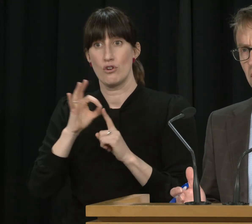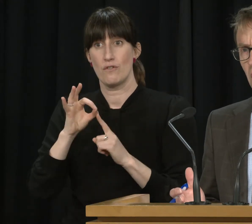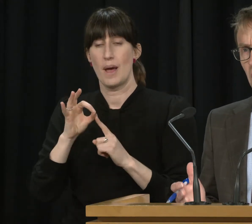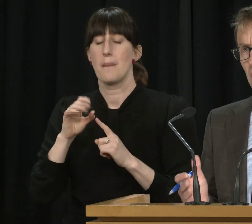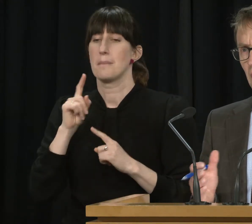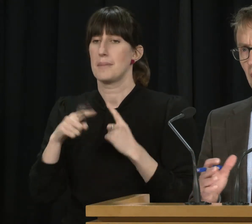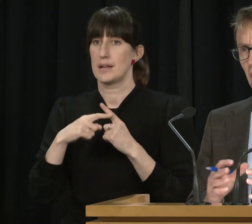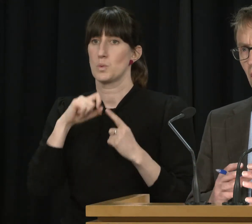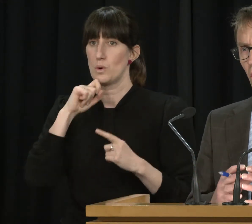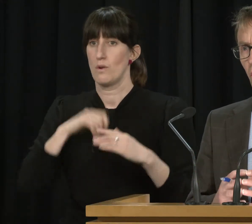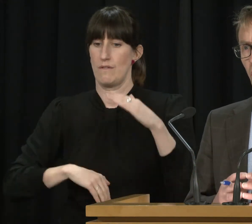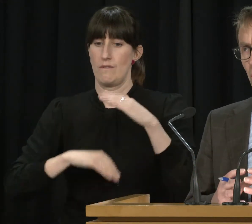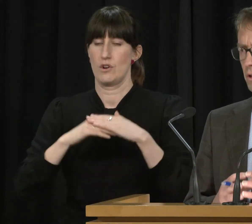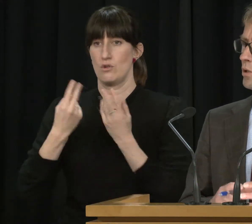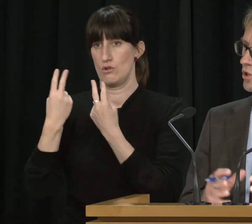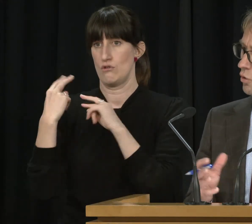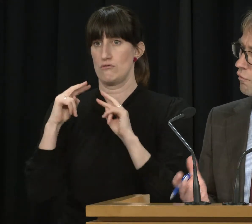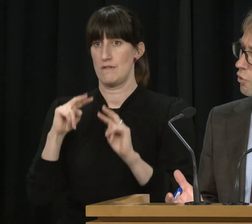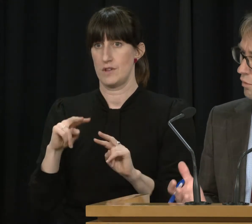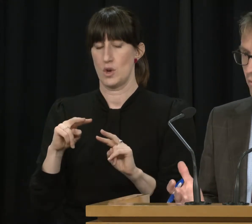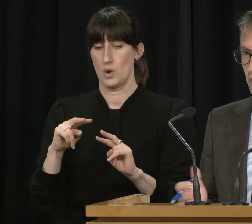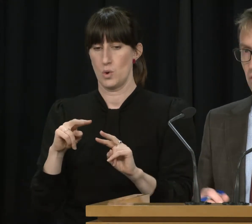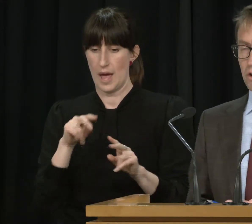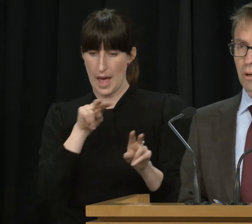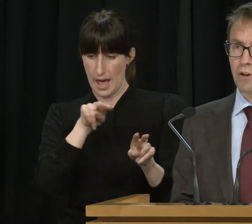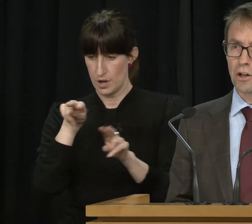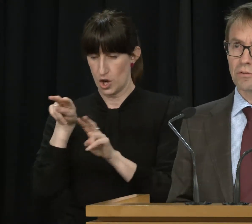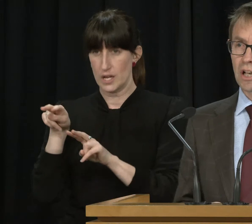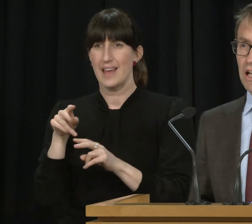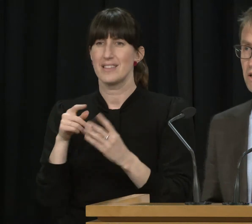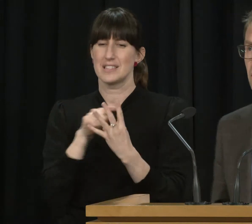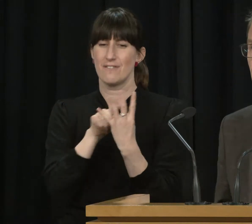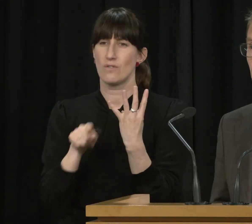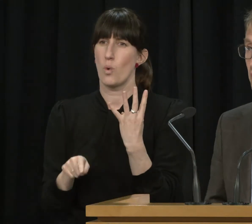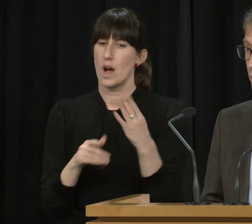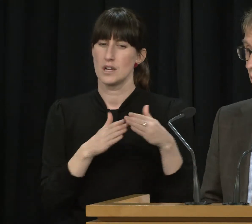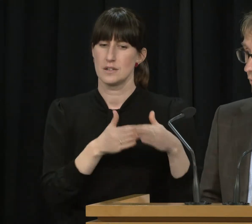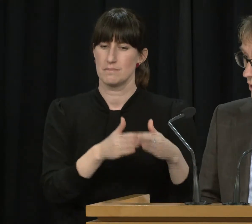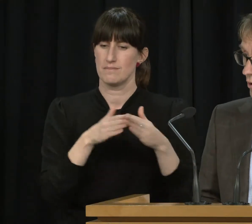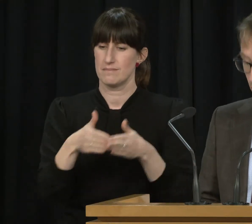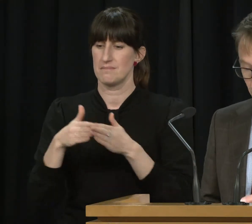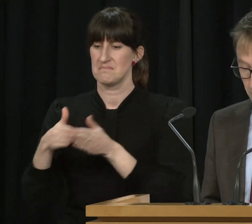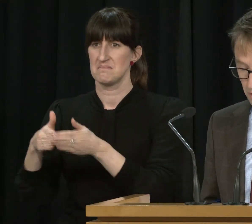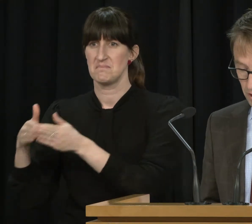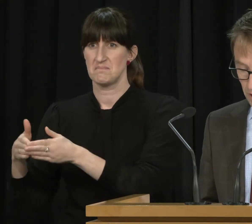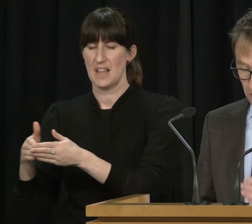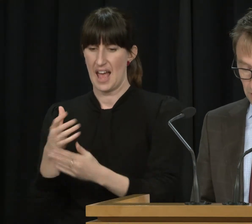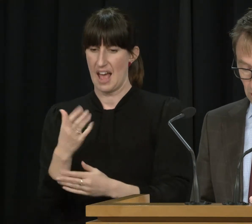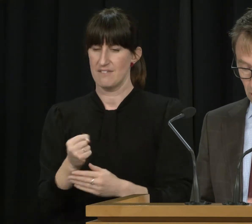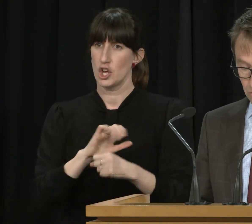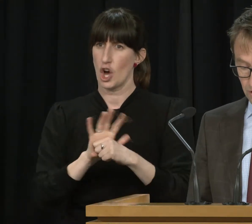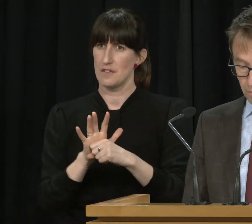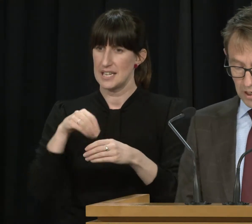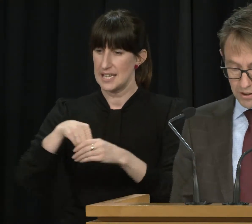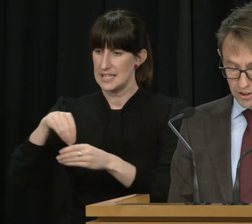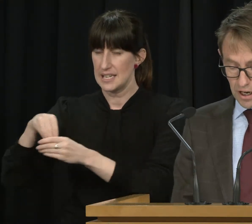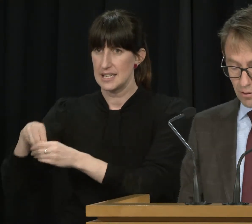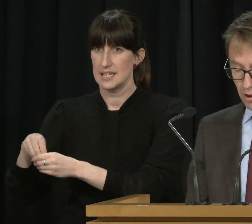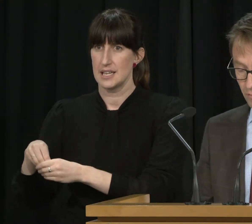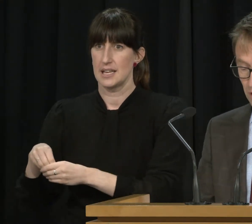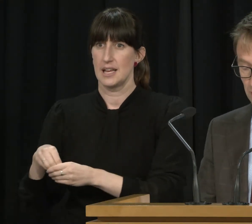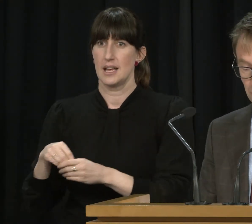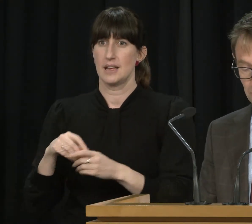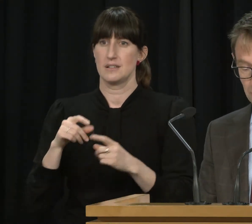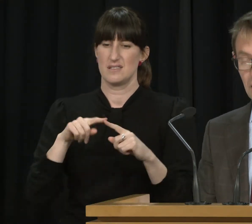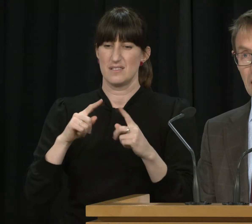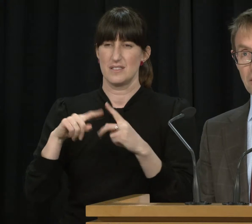looking at all the response to all 4 of the vessels that we've had over the last few weeks with infected crew members. That includes the Playa Zahara,